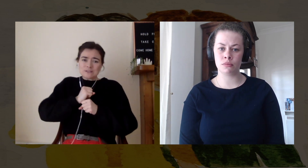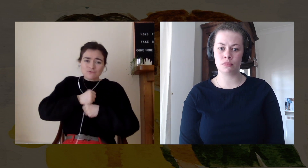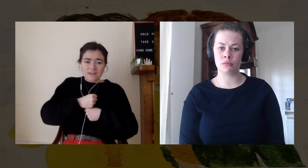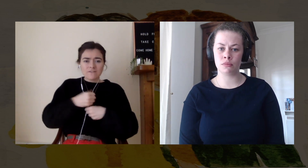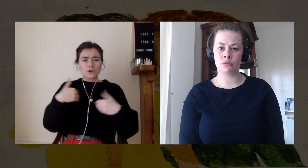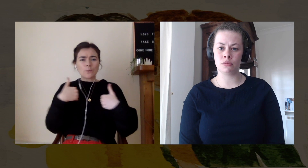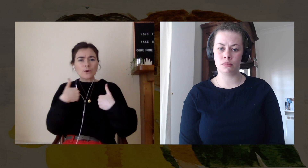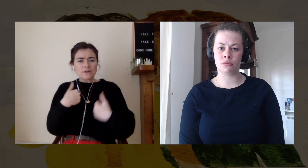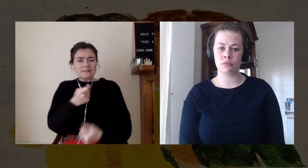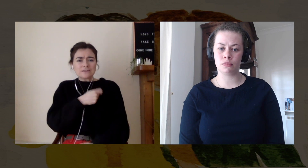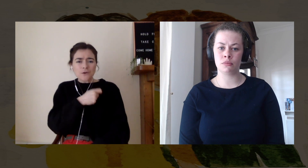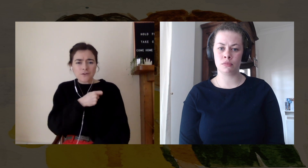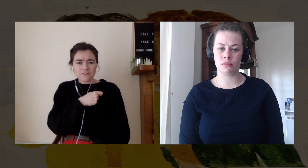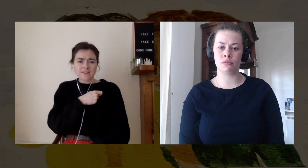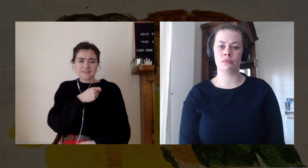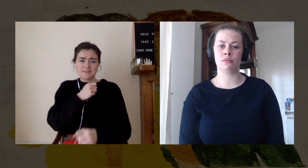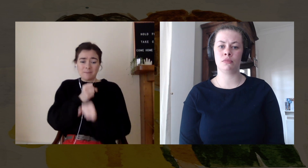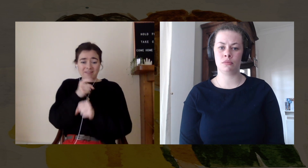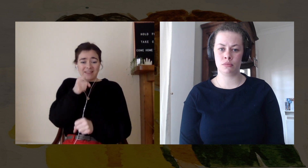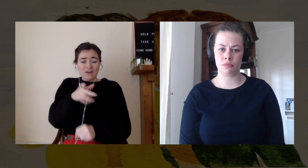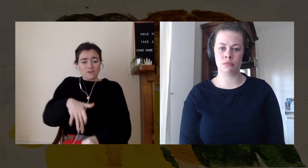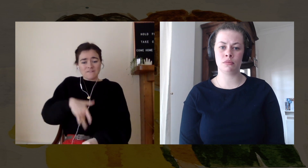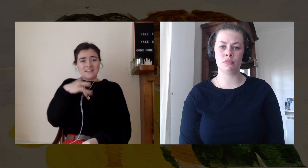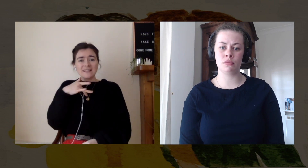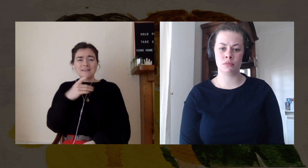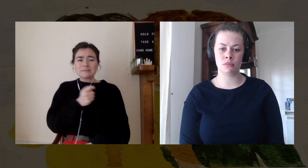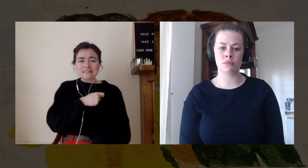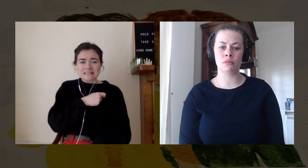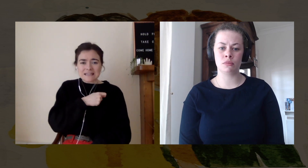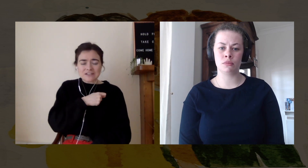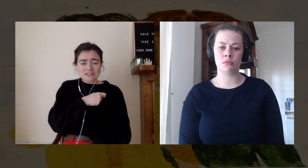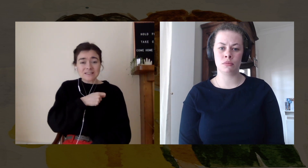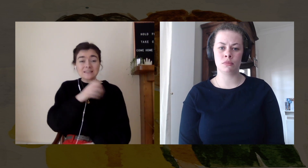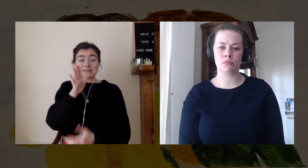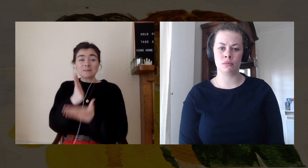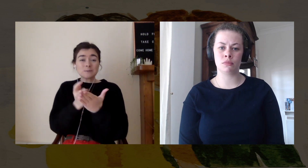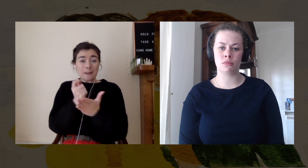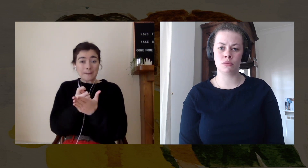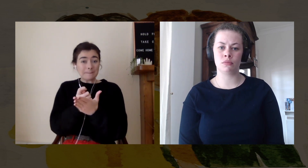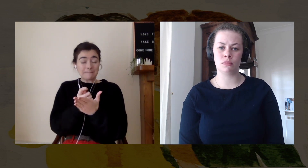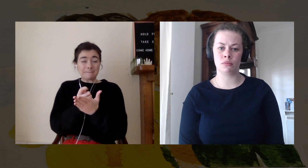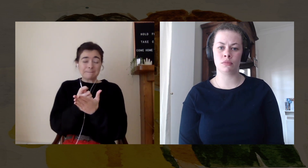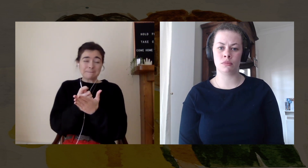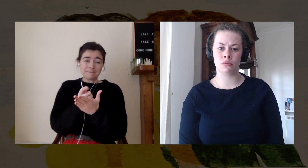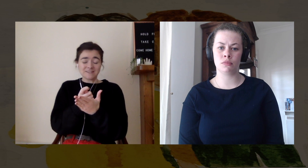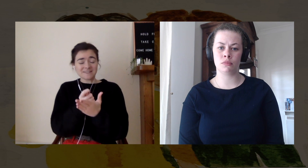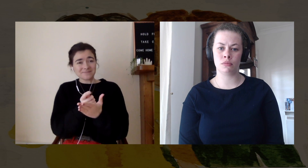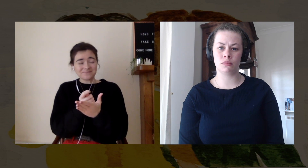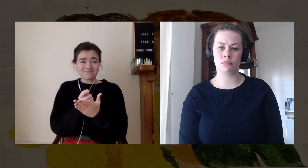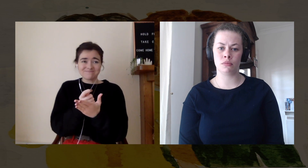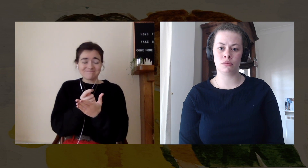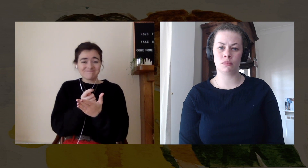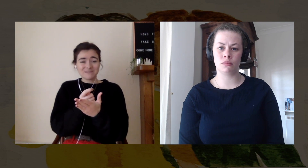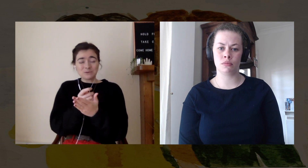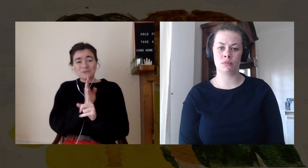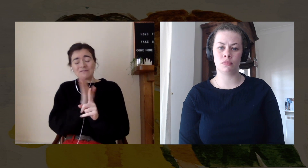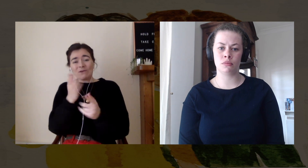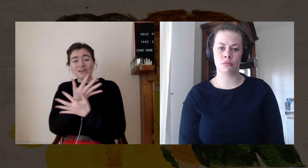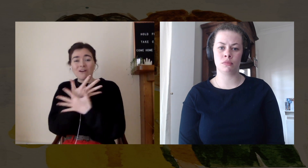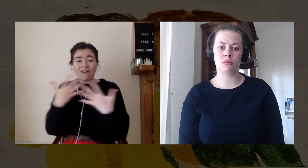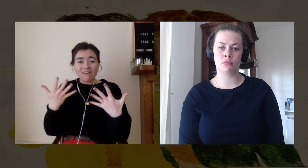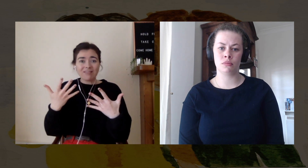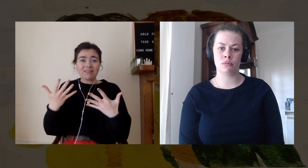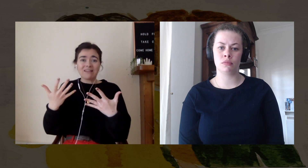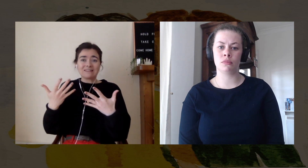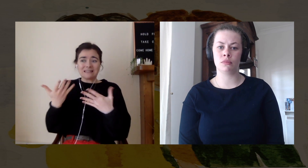bit anxious for, and sometimes to avoid like all of that like internal stress,